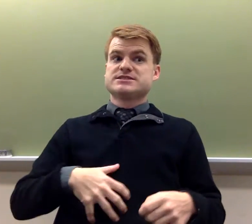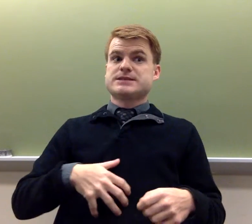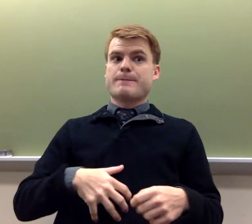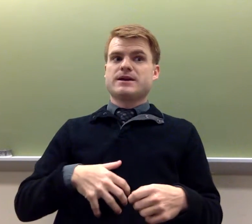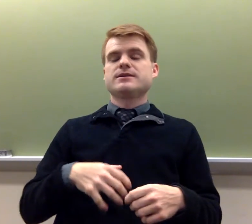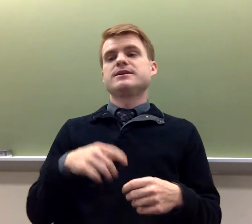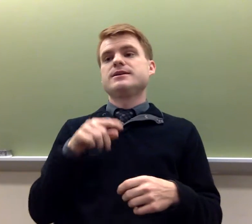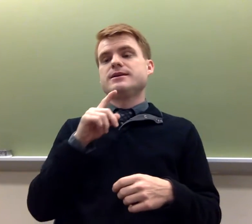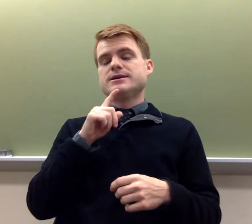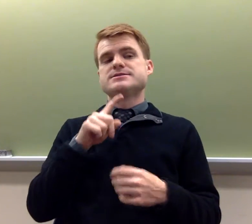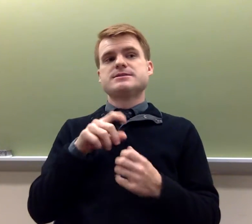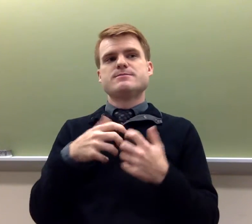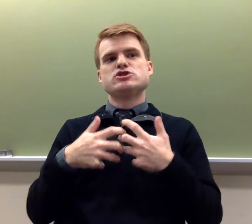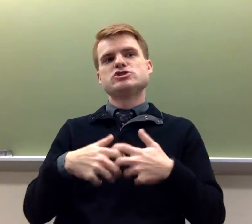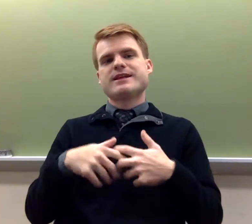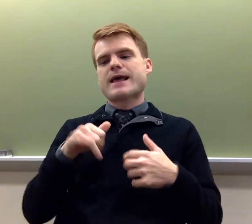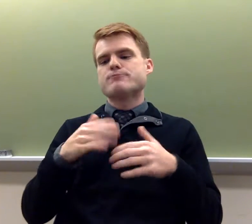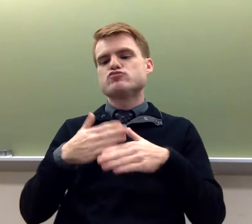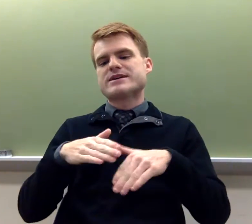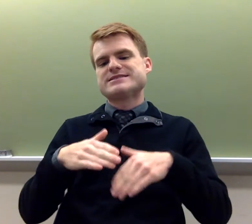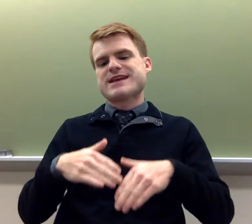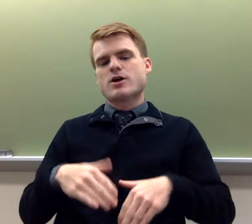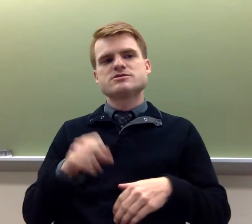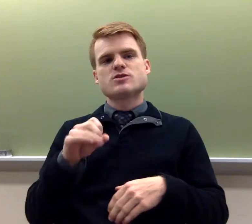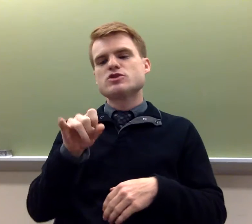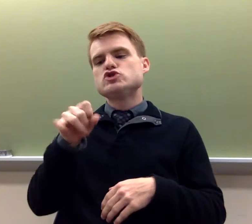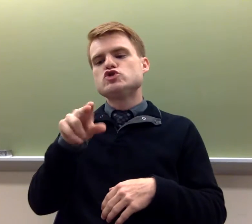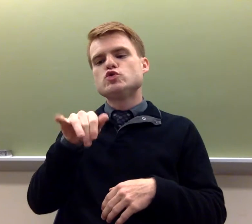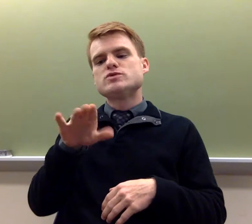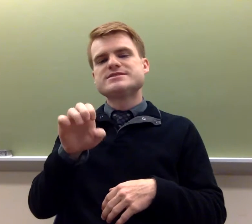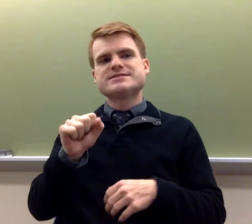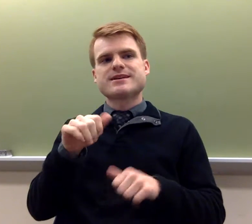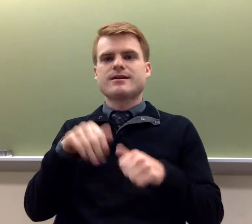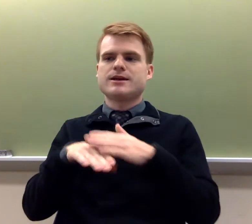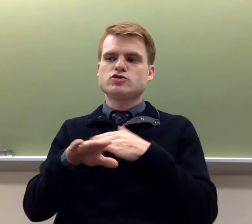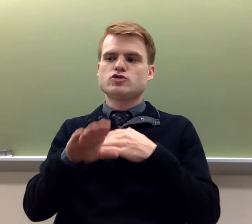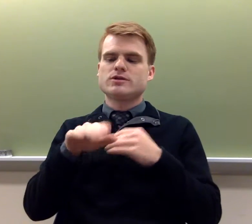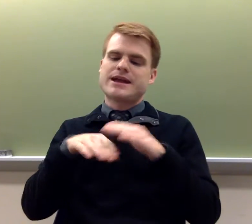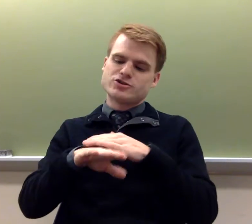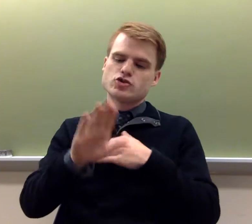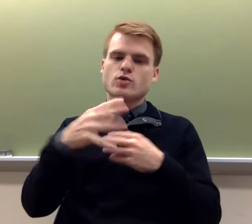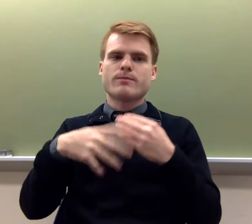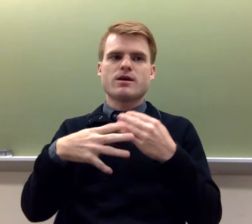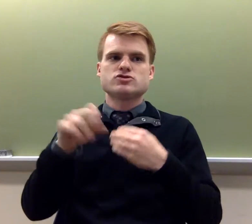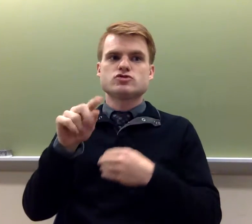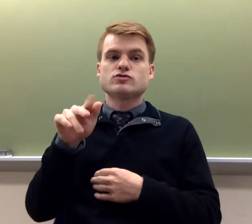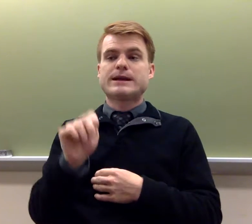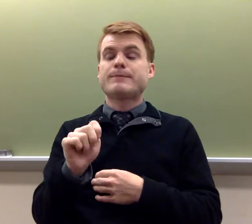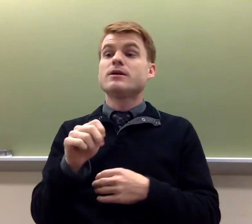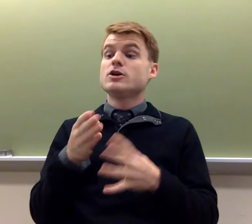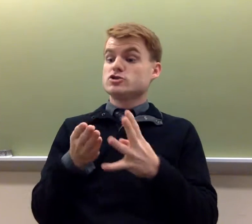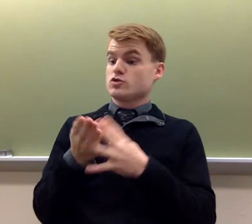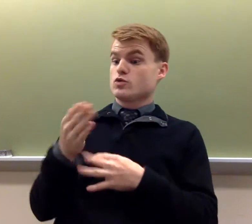that the juices from that can enter your bloodstream. And it's through the blood that things are taken to the